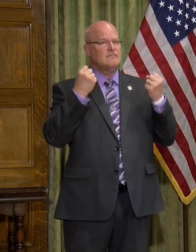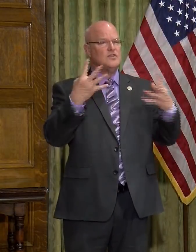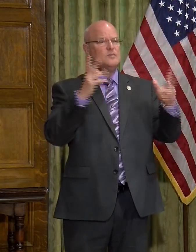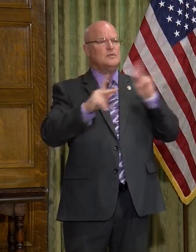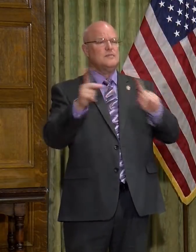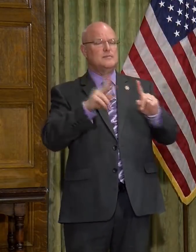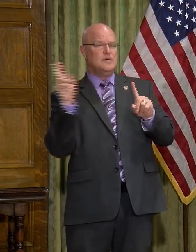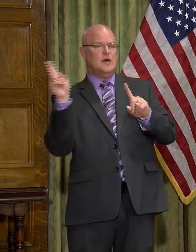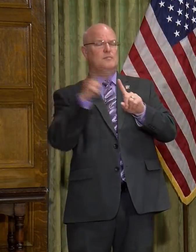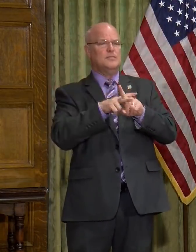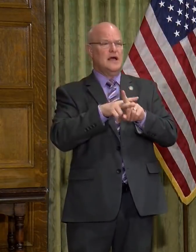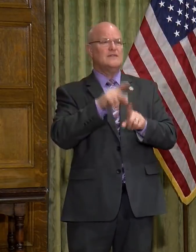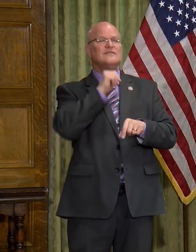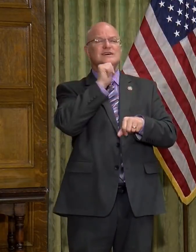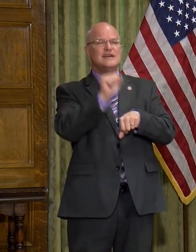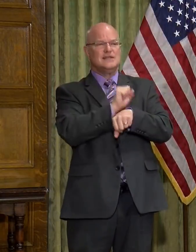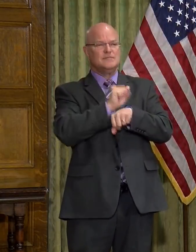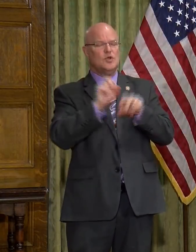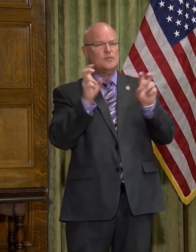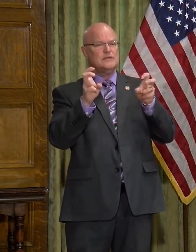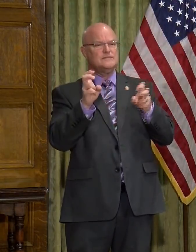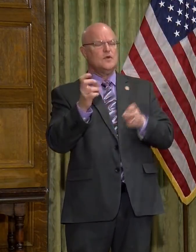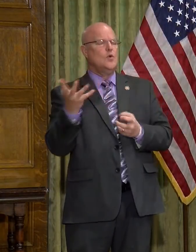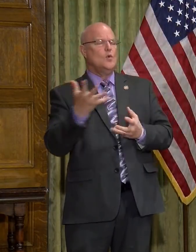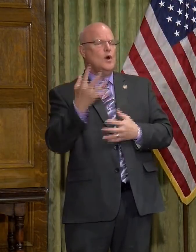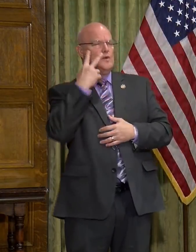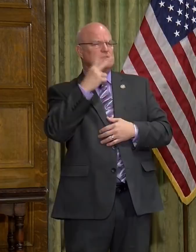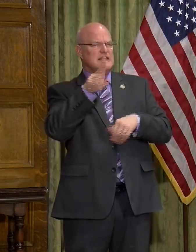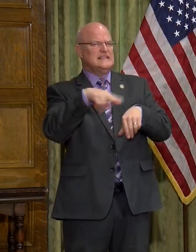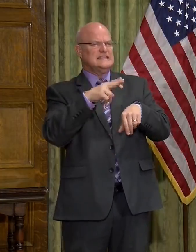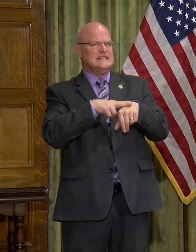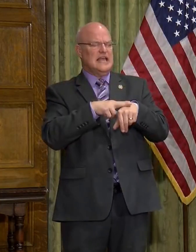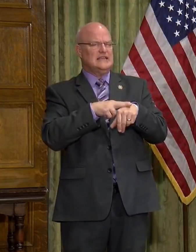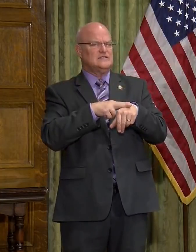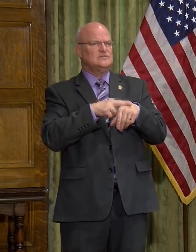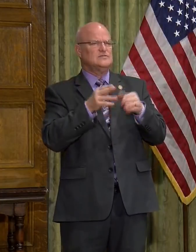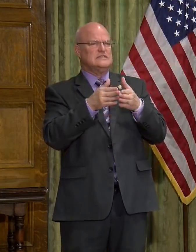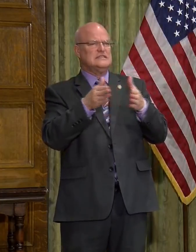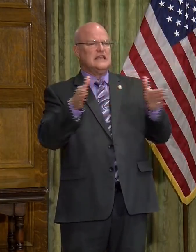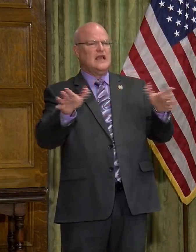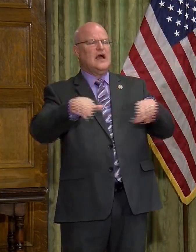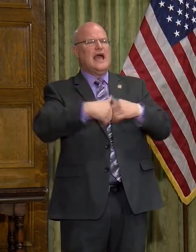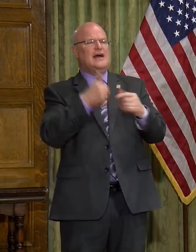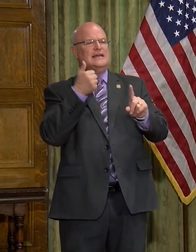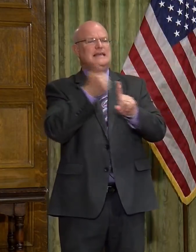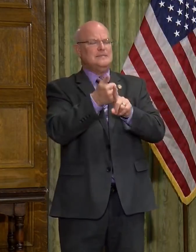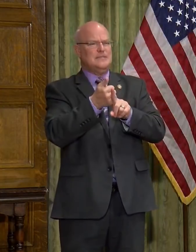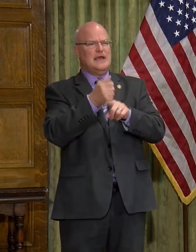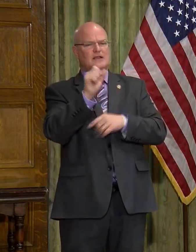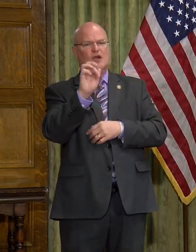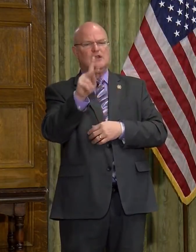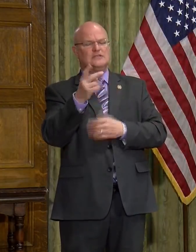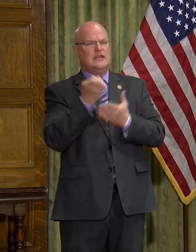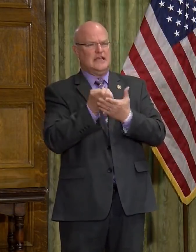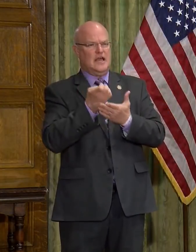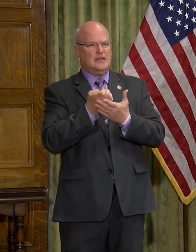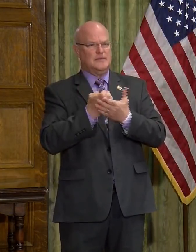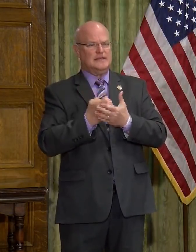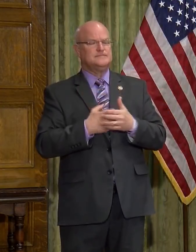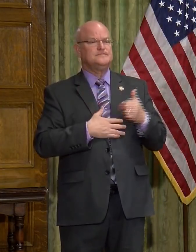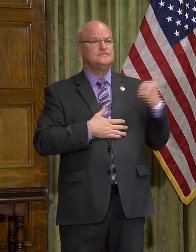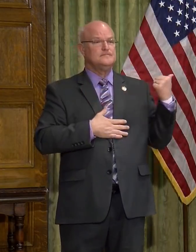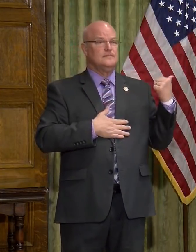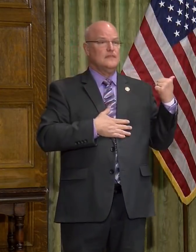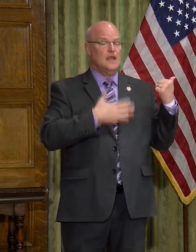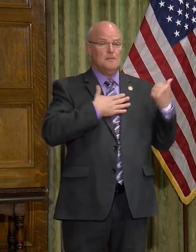apply for unemployment. Just your reaction on what we're seeing in this nationwide scale and how it could impact Arkansas's economy. Well, in my